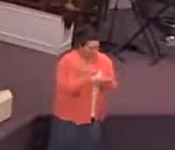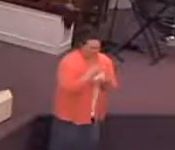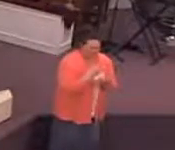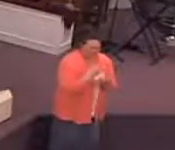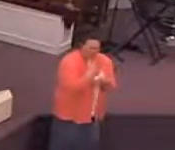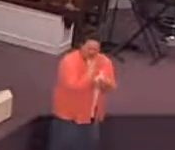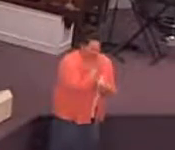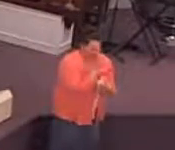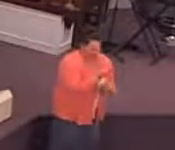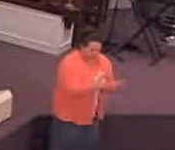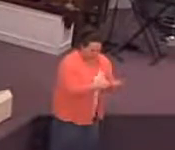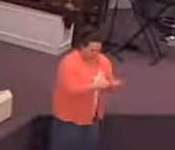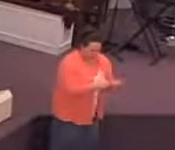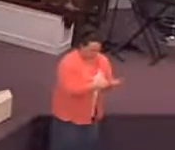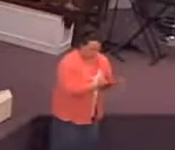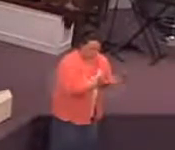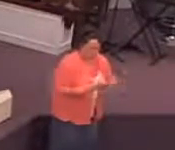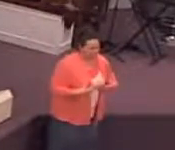article.